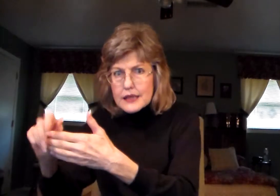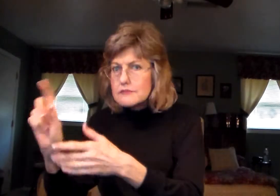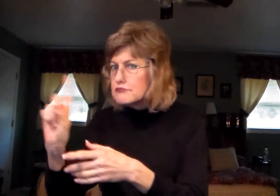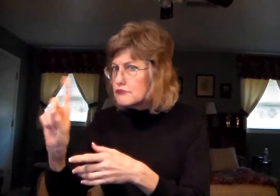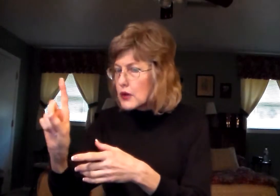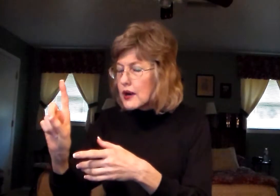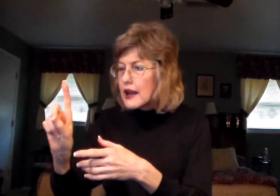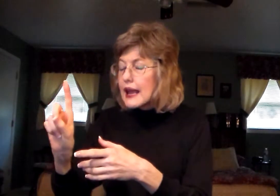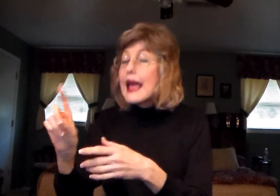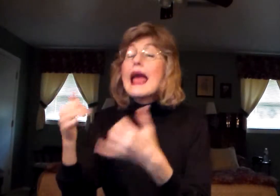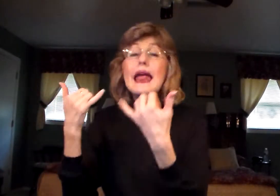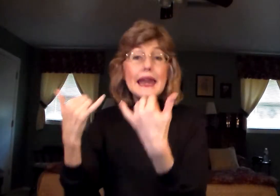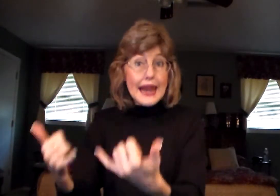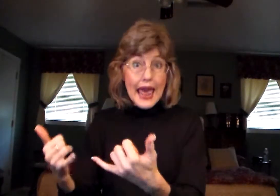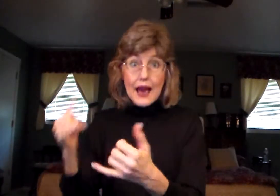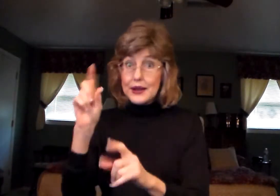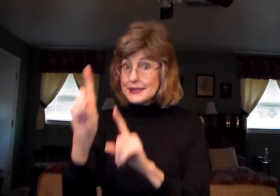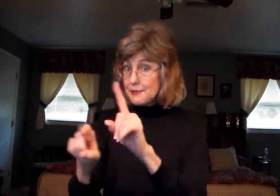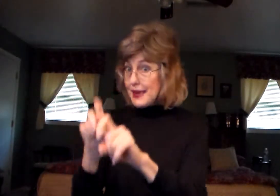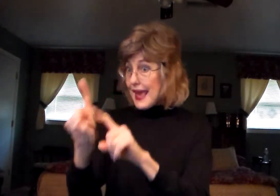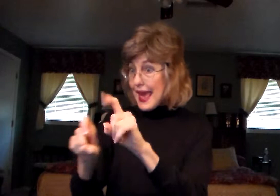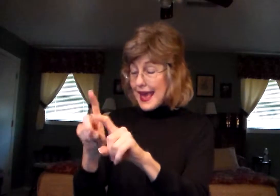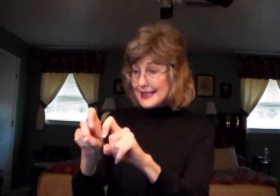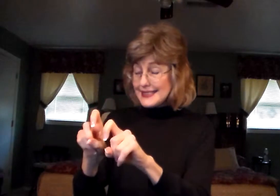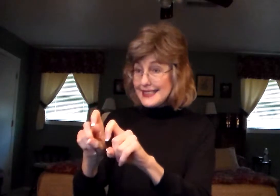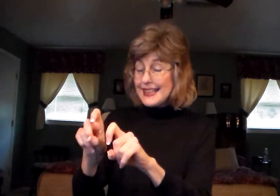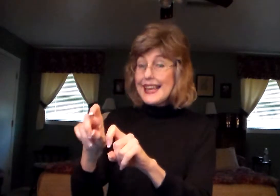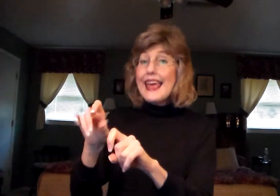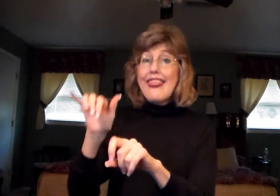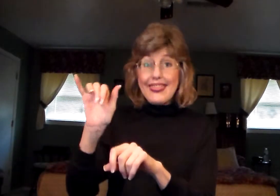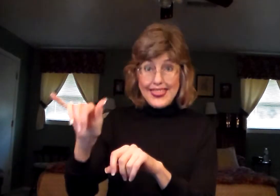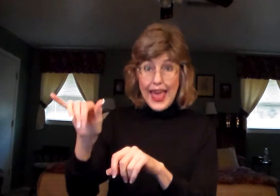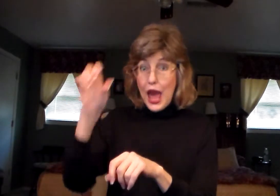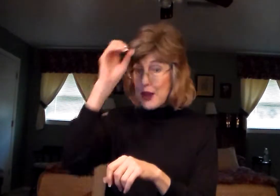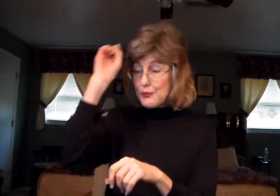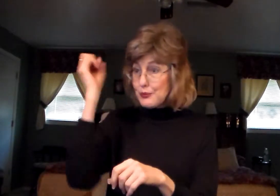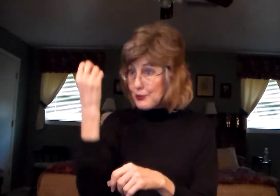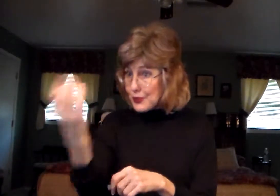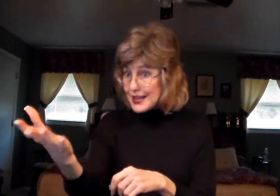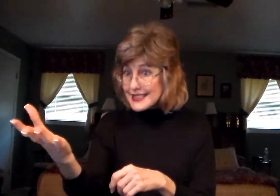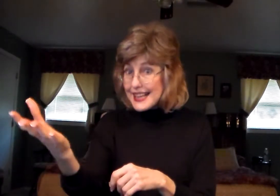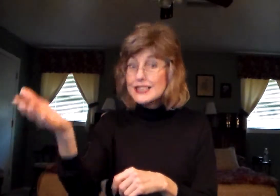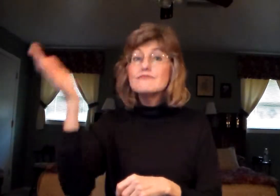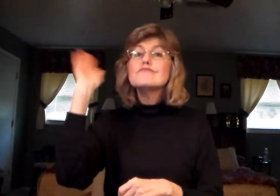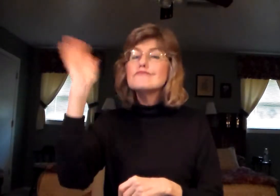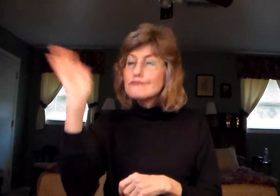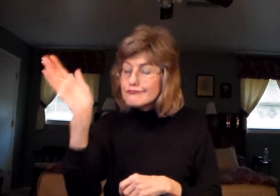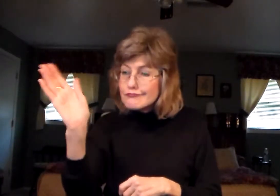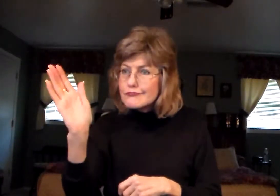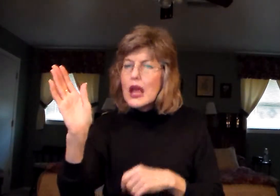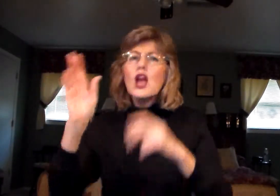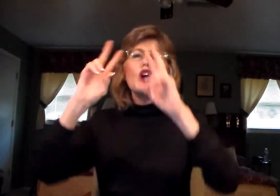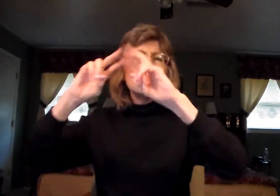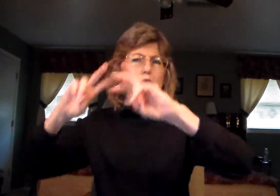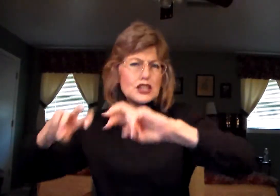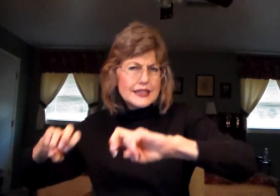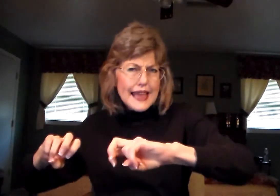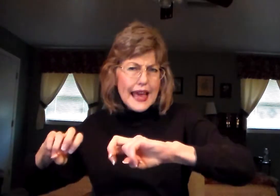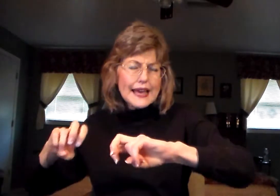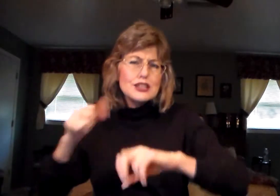asked in the presentation. You can think about those, research those on your own, bring those into class, and we